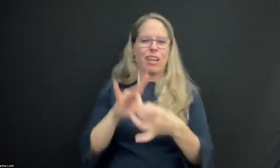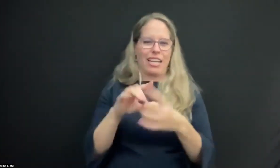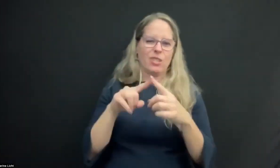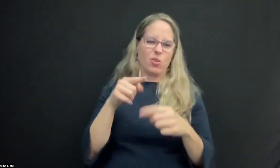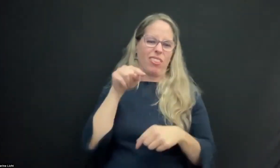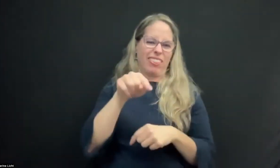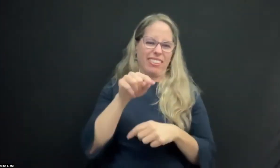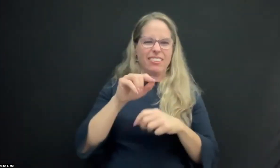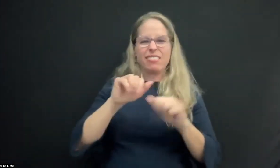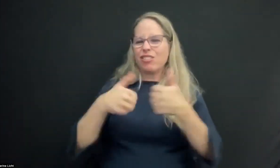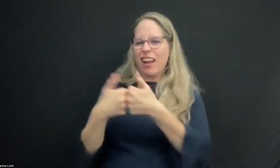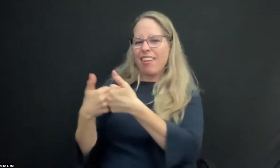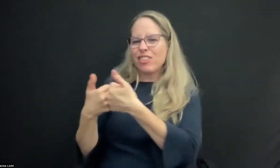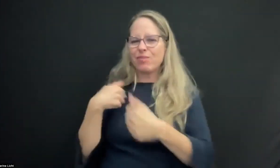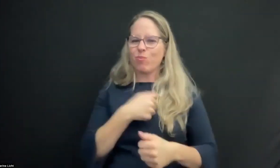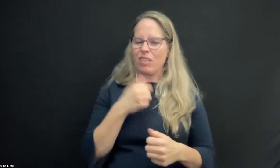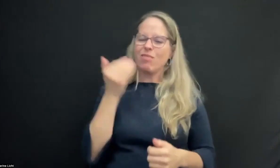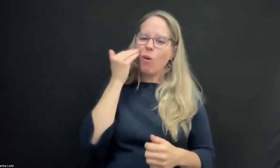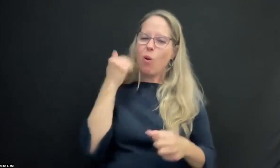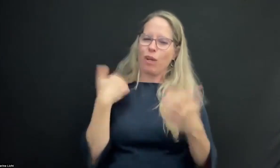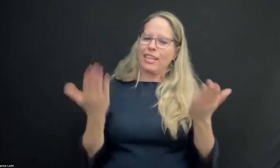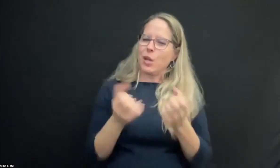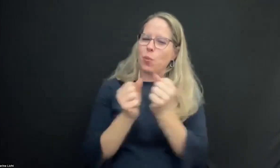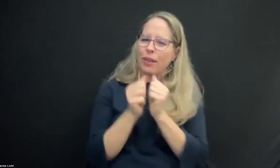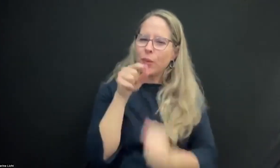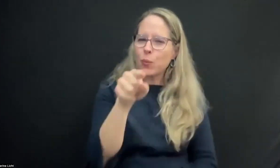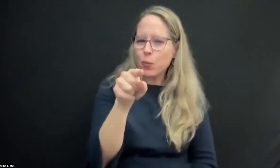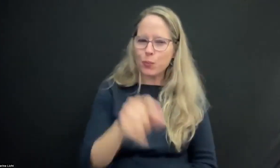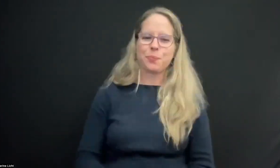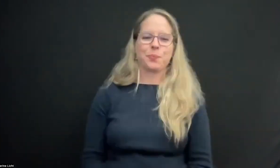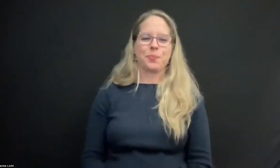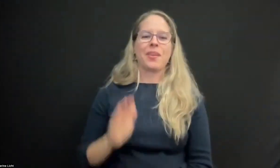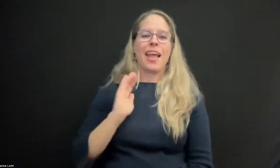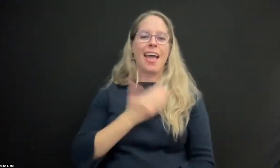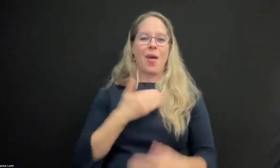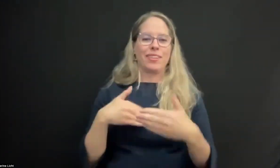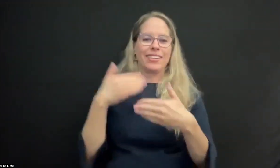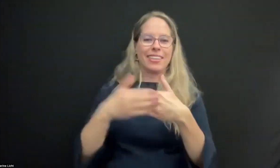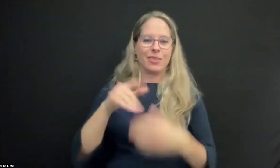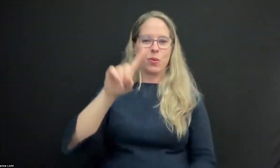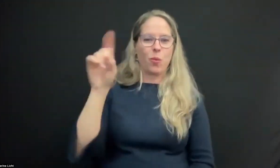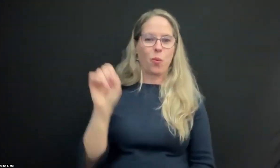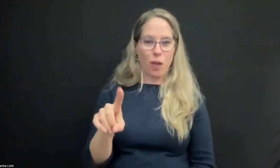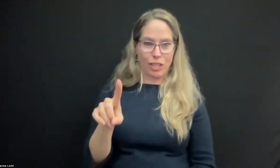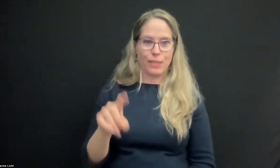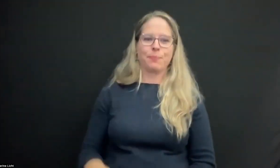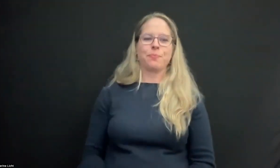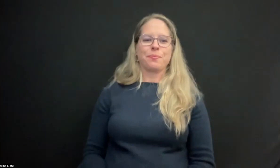have regarding education challenges. We are here with you. My